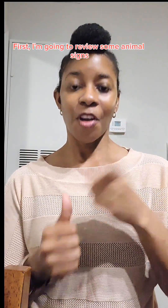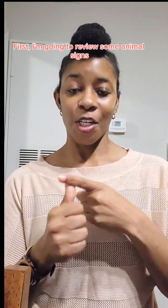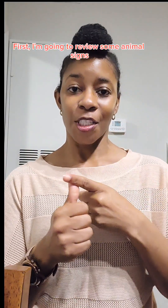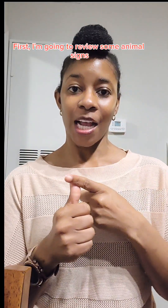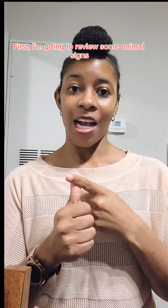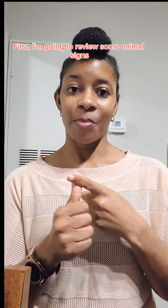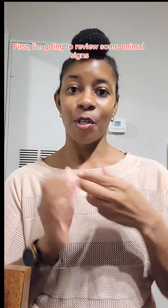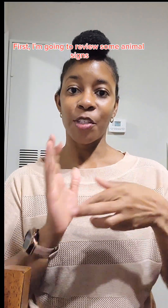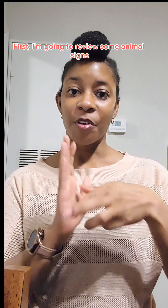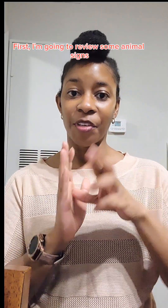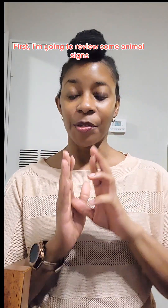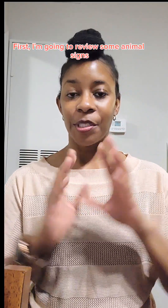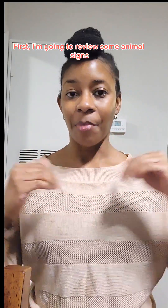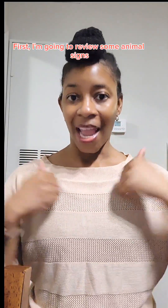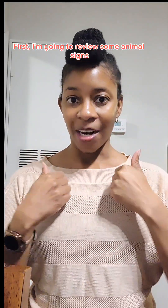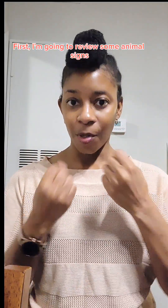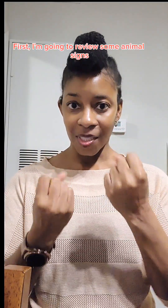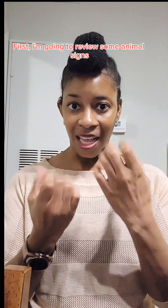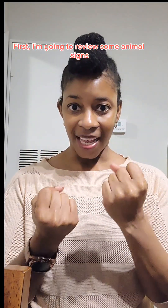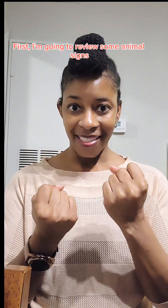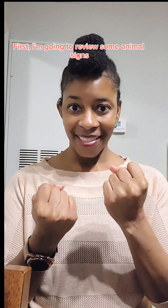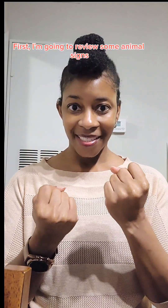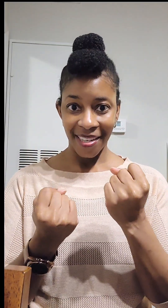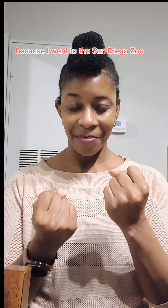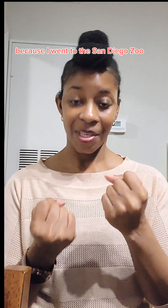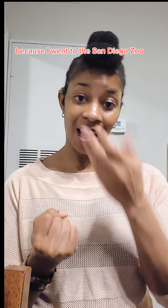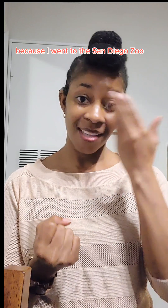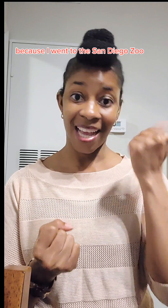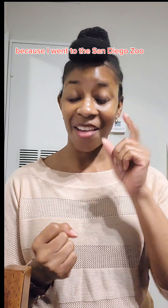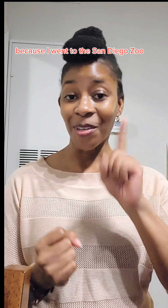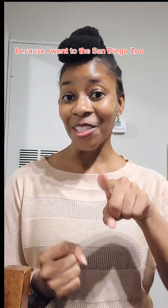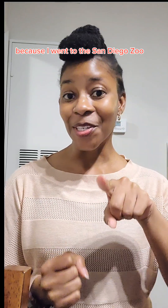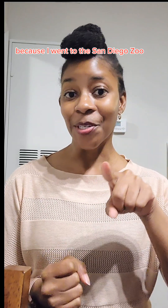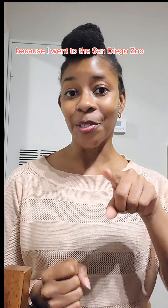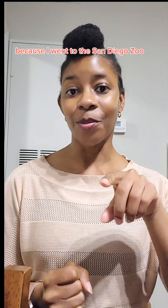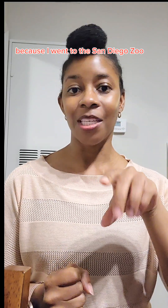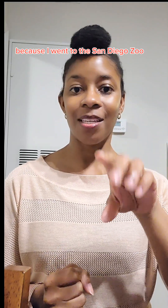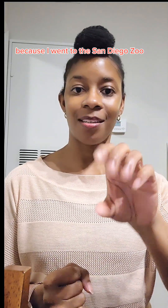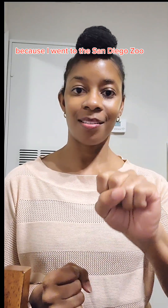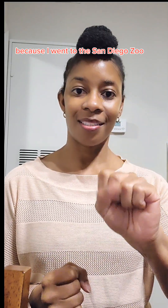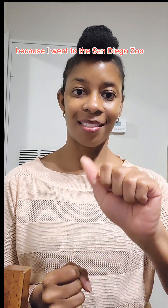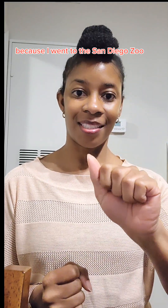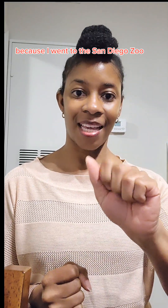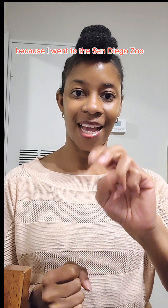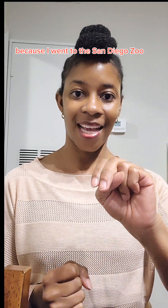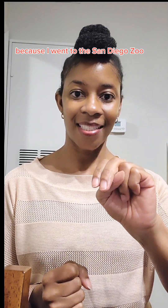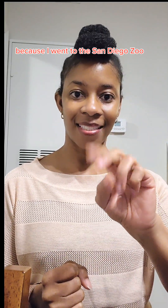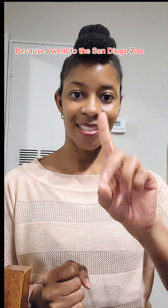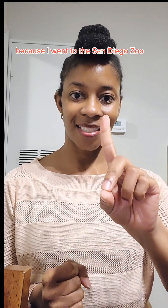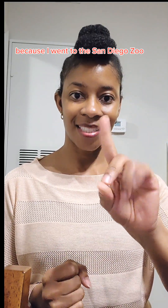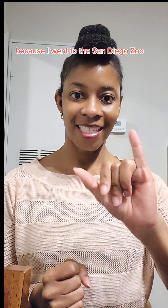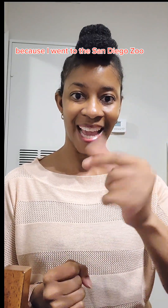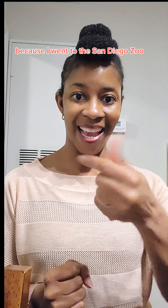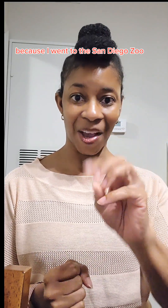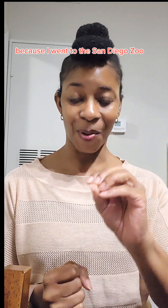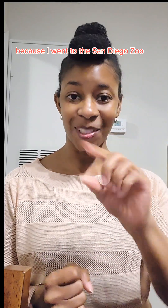First, I'm going to review some animal signs because I went to the San Diego